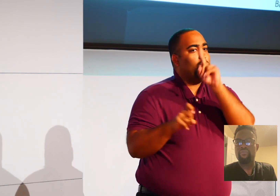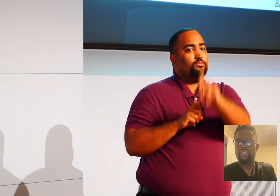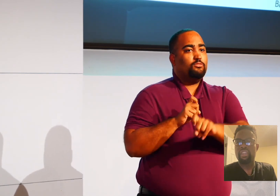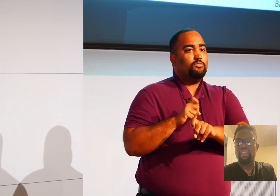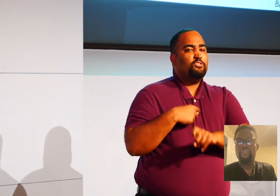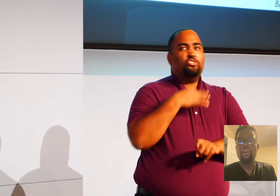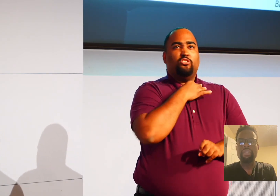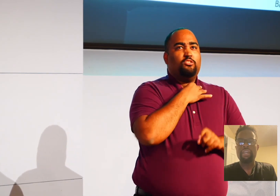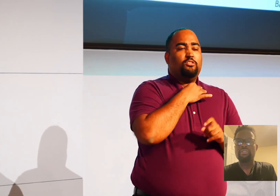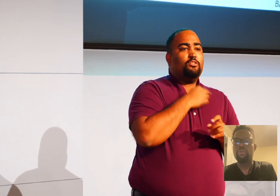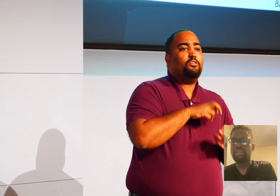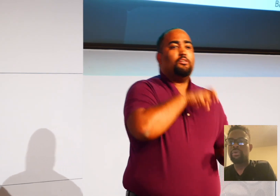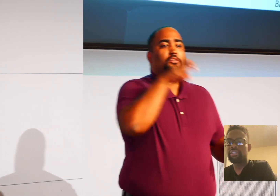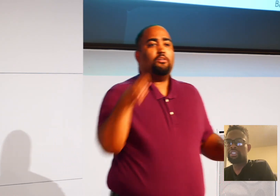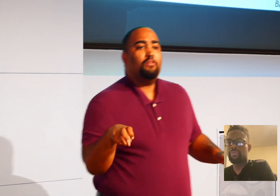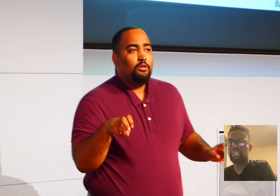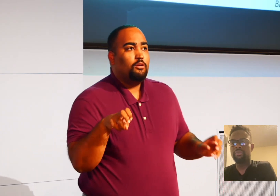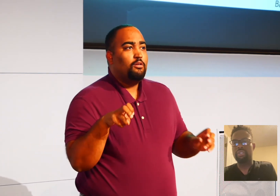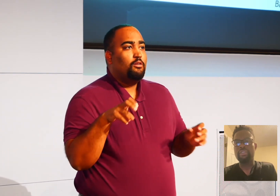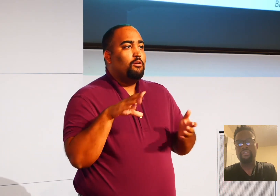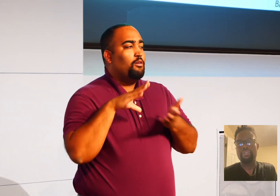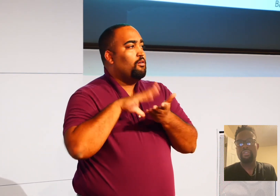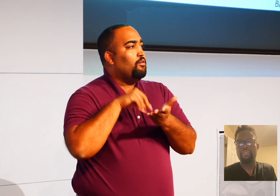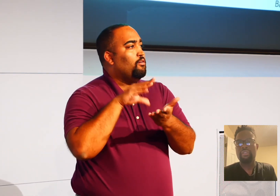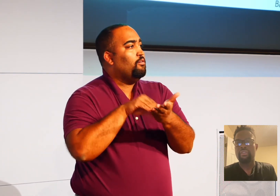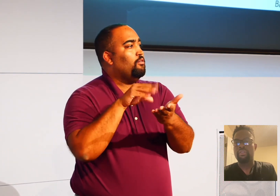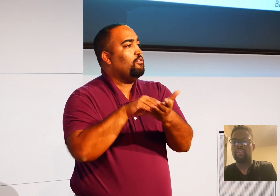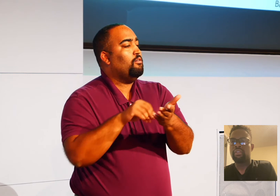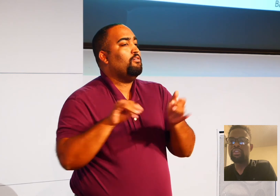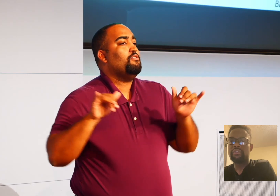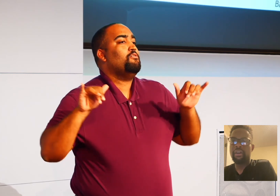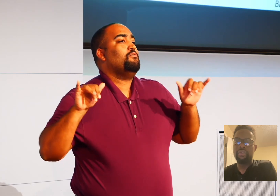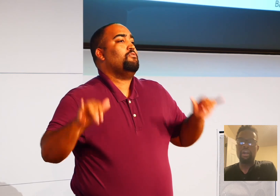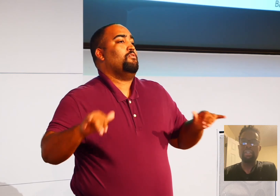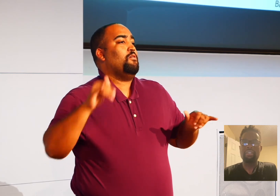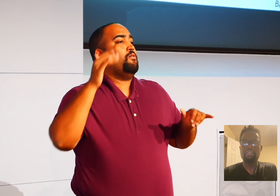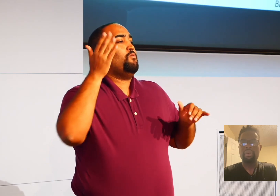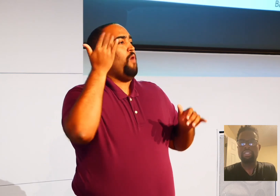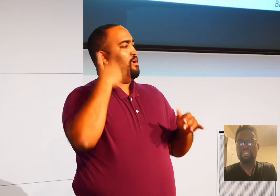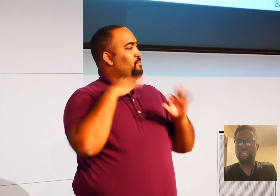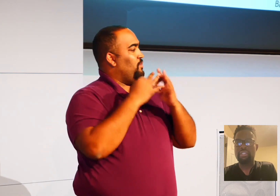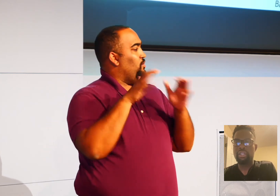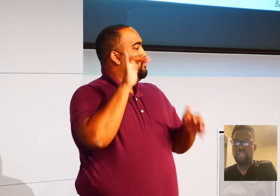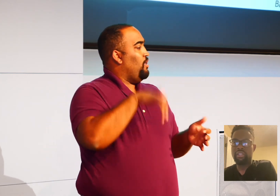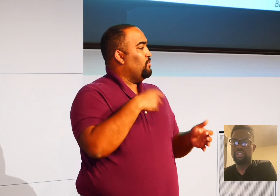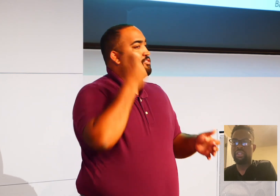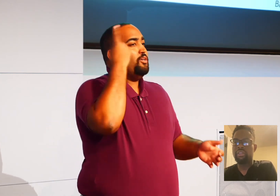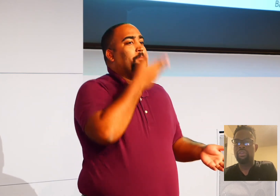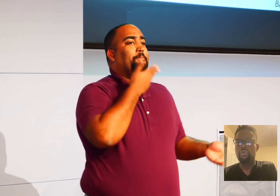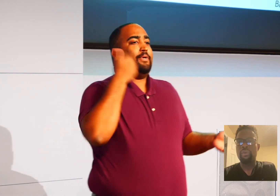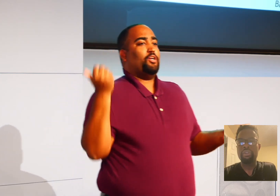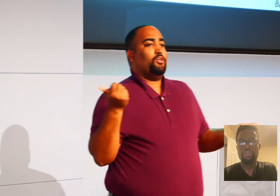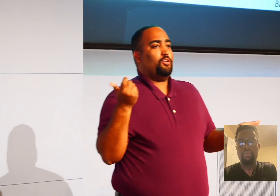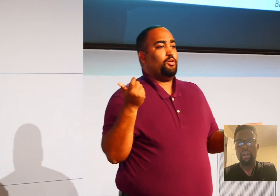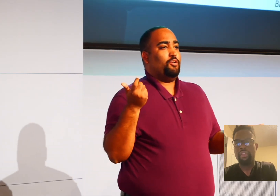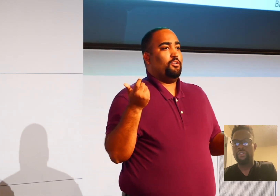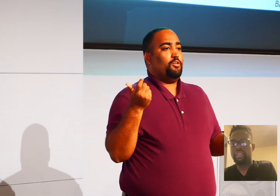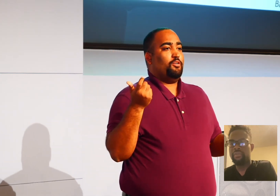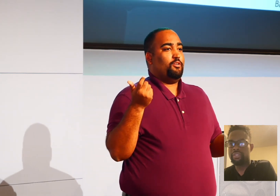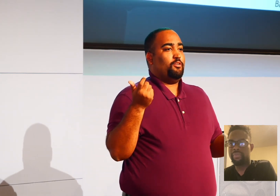And I've always had so many questions about their beliefs. I would constantly question and study it wondering why they felt that was best for